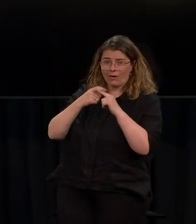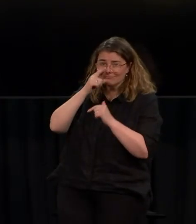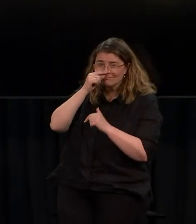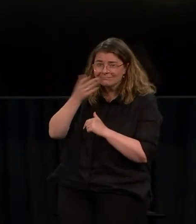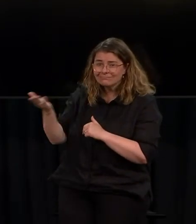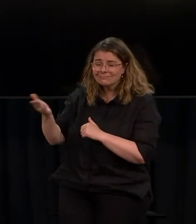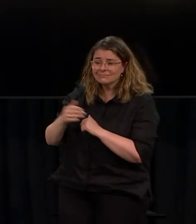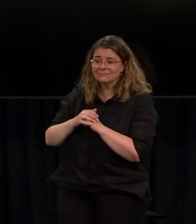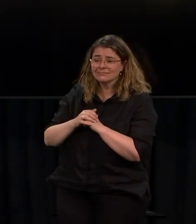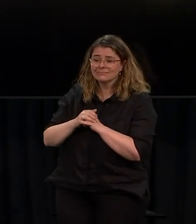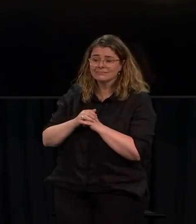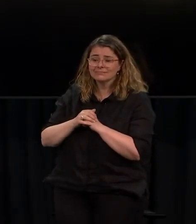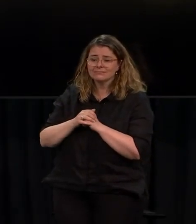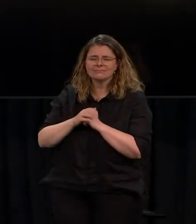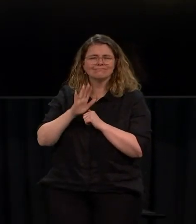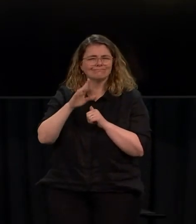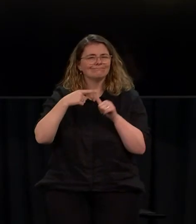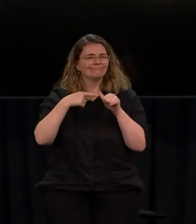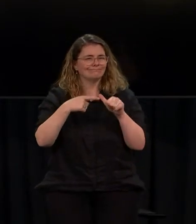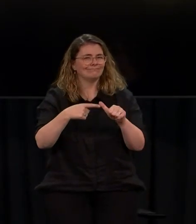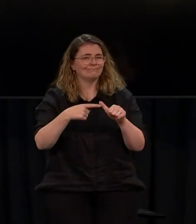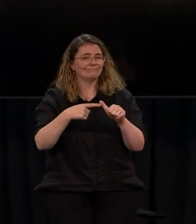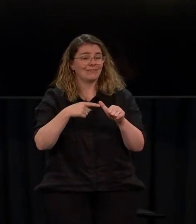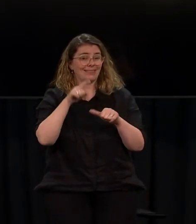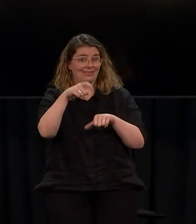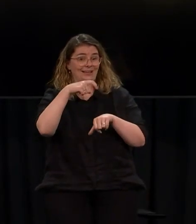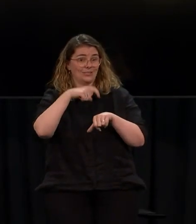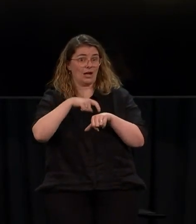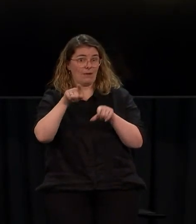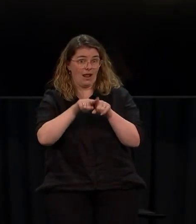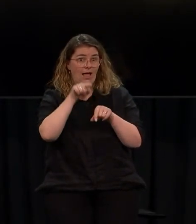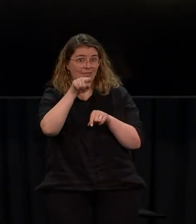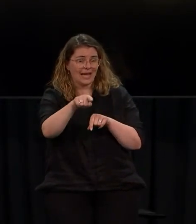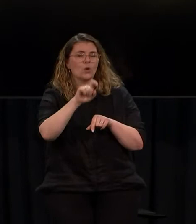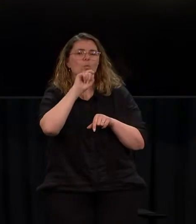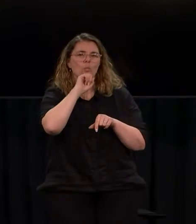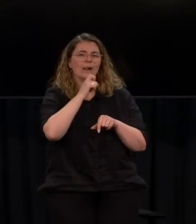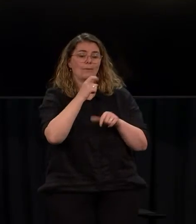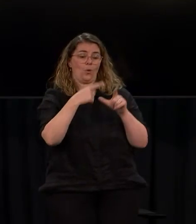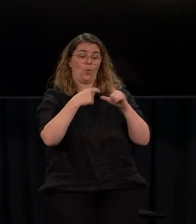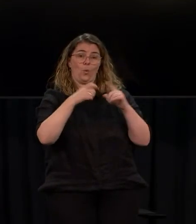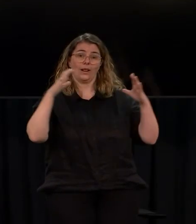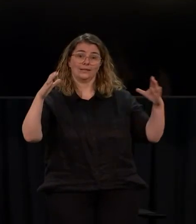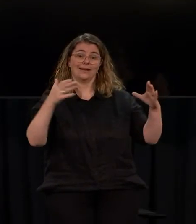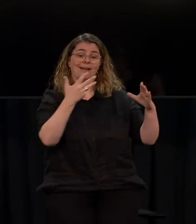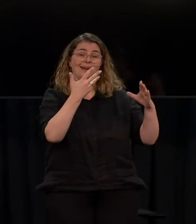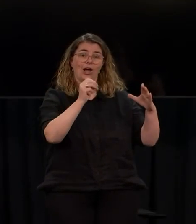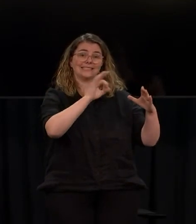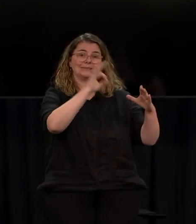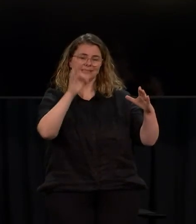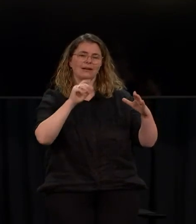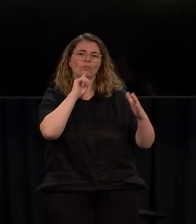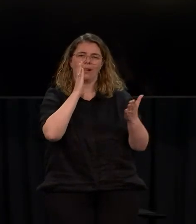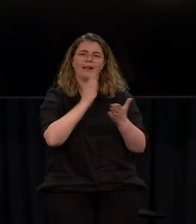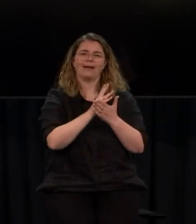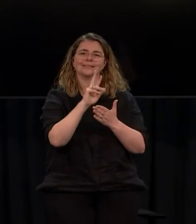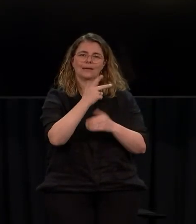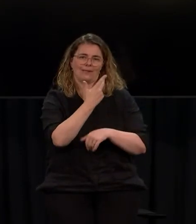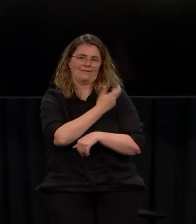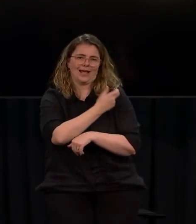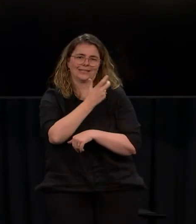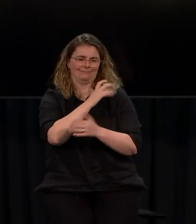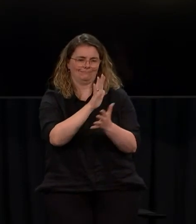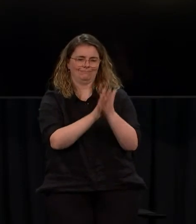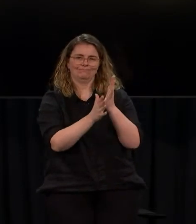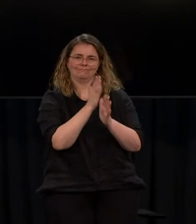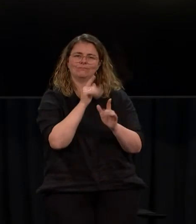we will have 90% of eligible Aucklanders double vaccinated. I think the thing that we